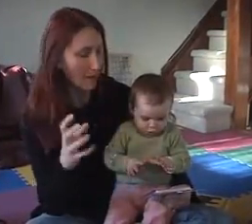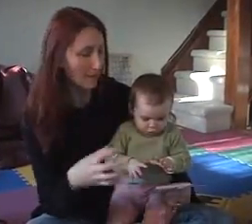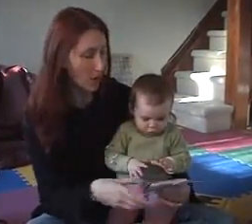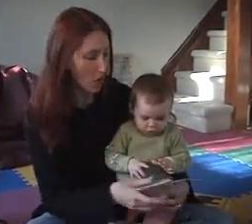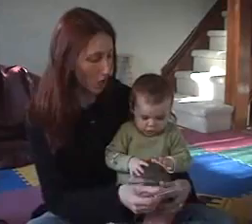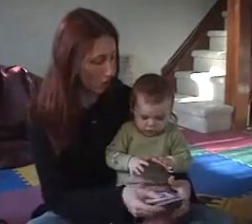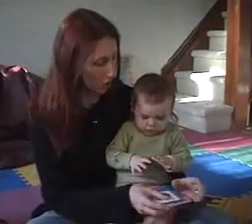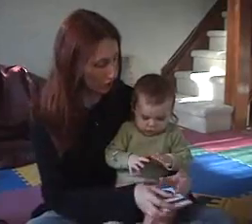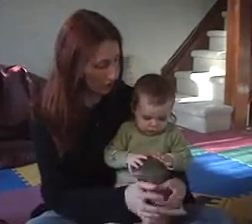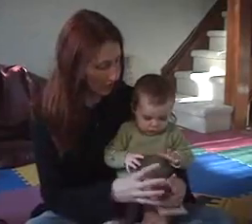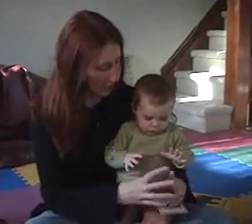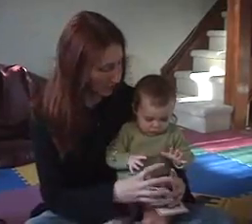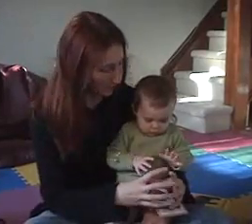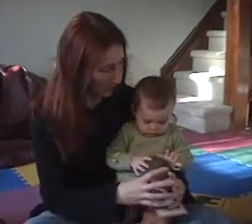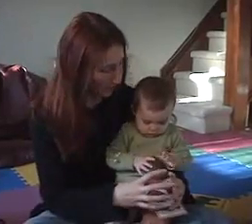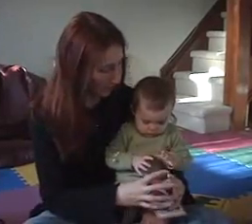A ball. A ball.